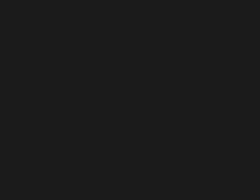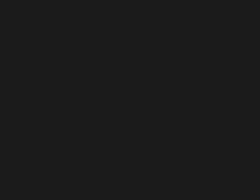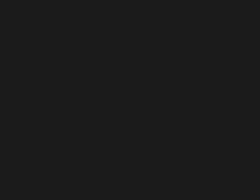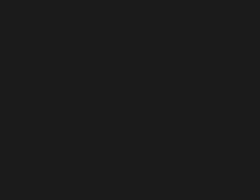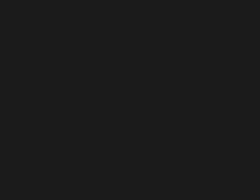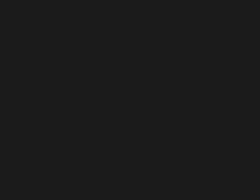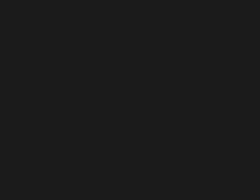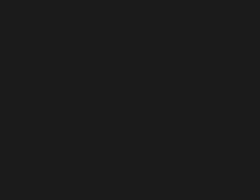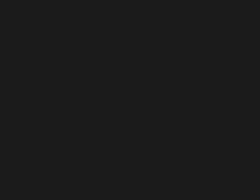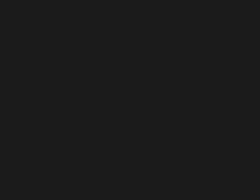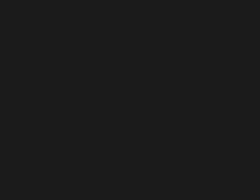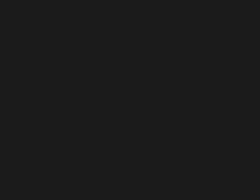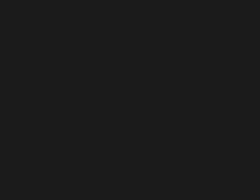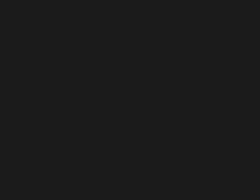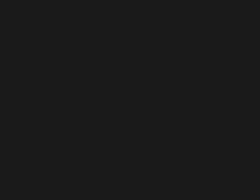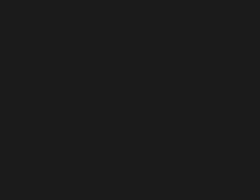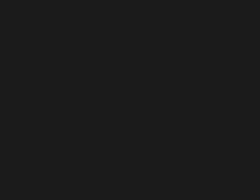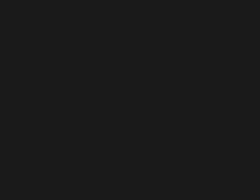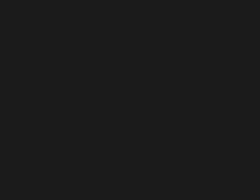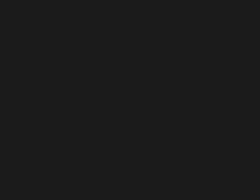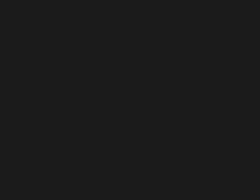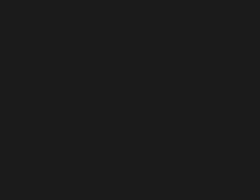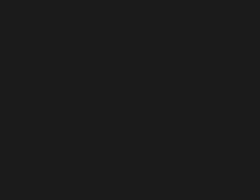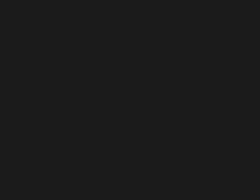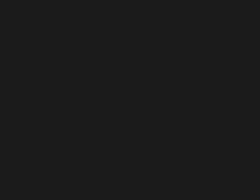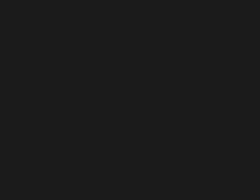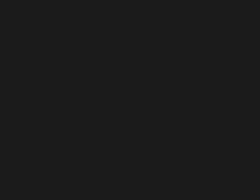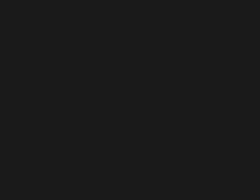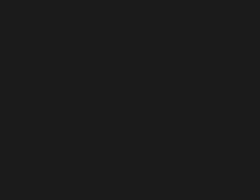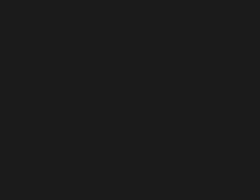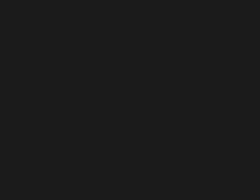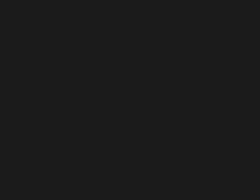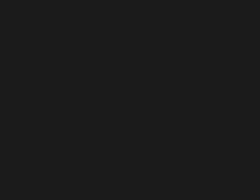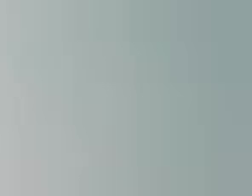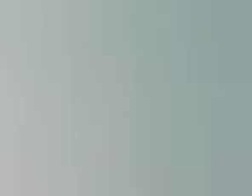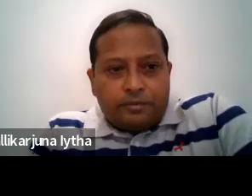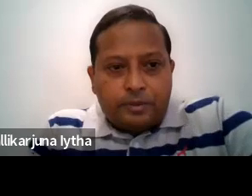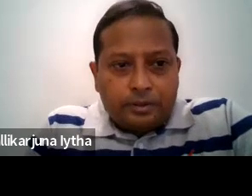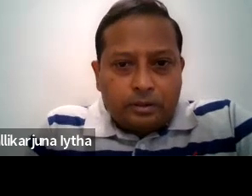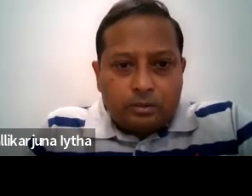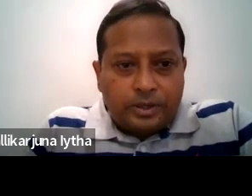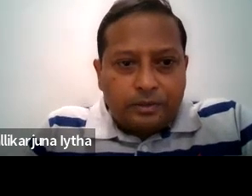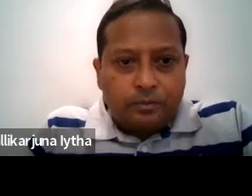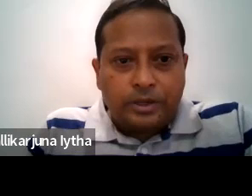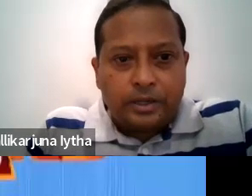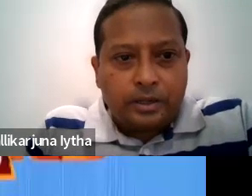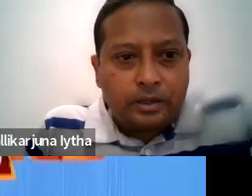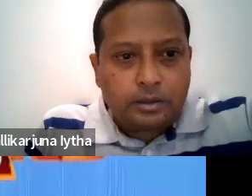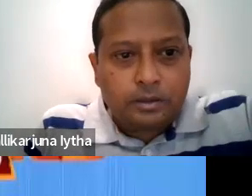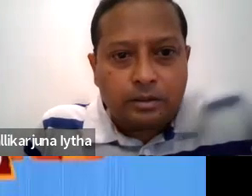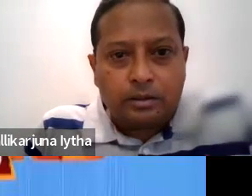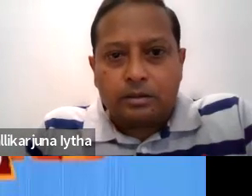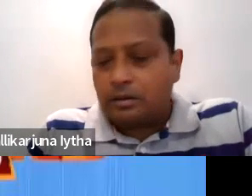Yes, sir. It's Perfect. Yeah. Yeah. Great. So, good afternoon, everyone. While